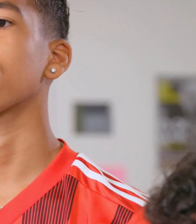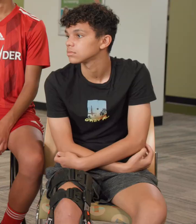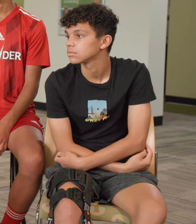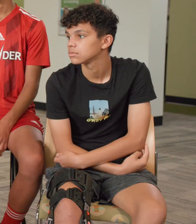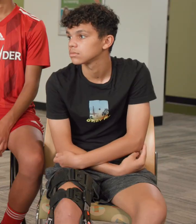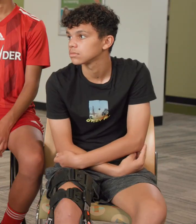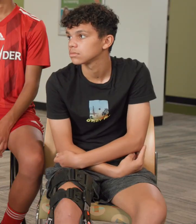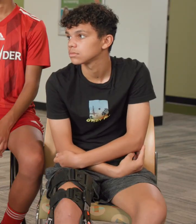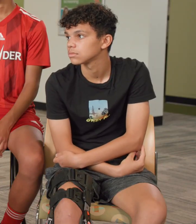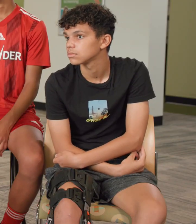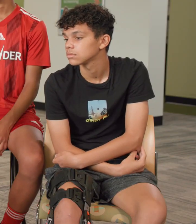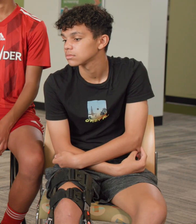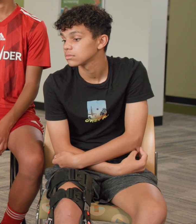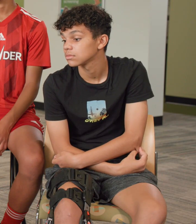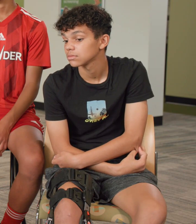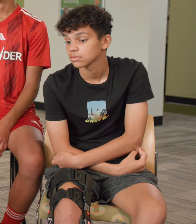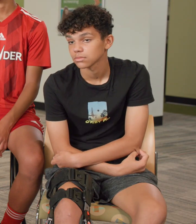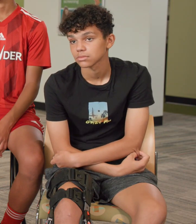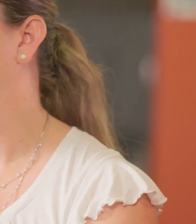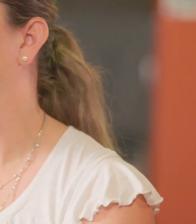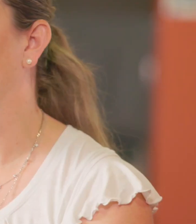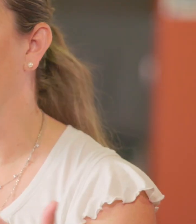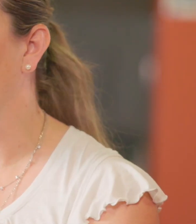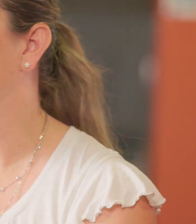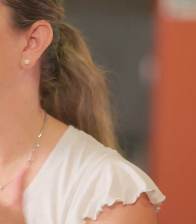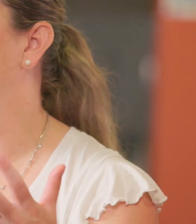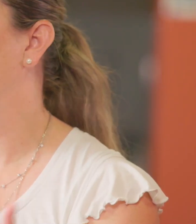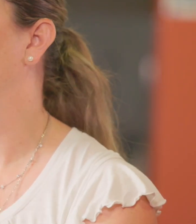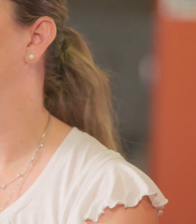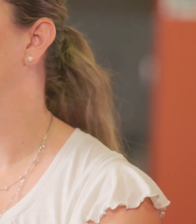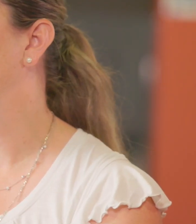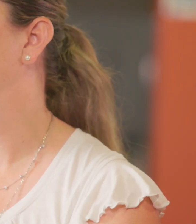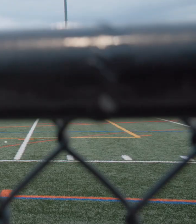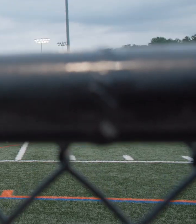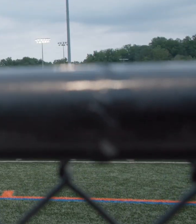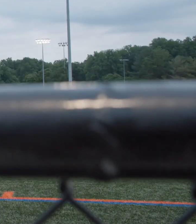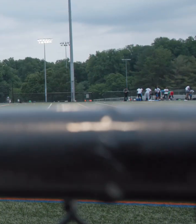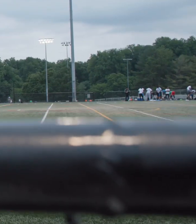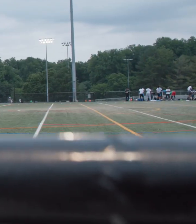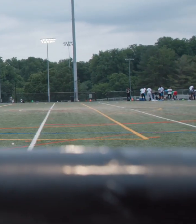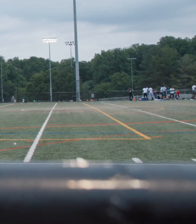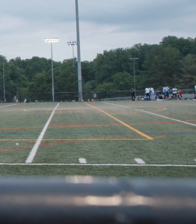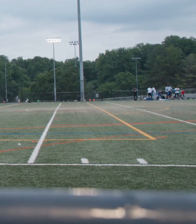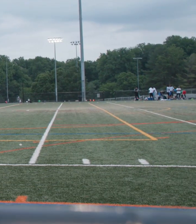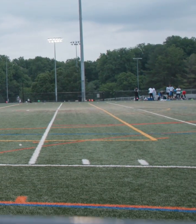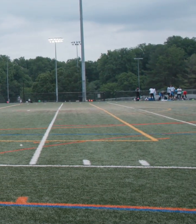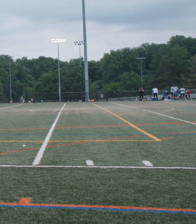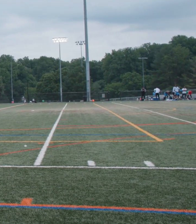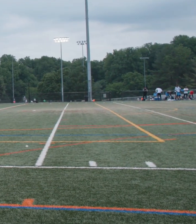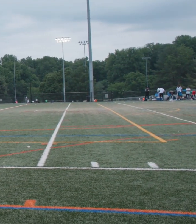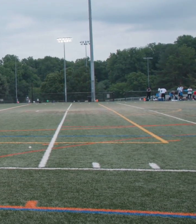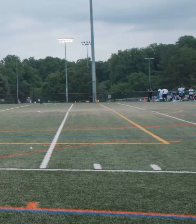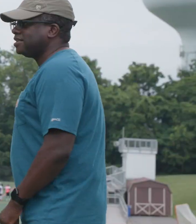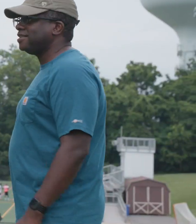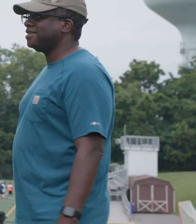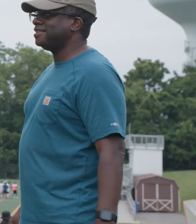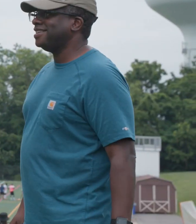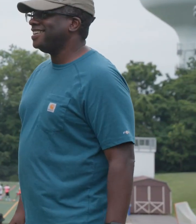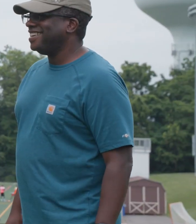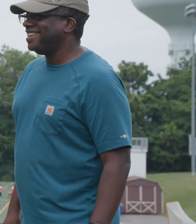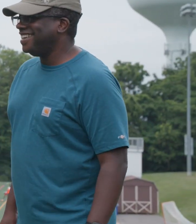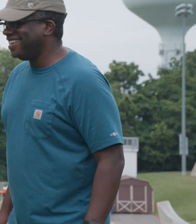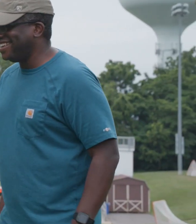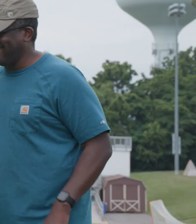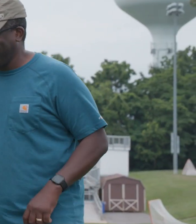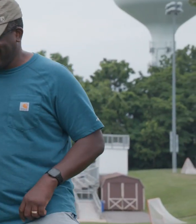school. For me, vaccinating is something I would do. It's been researched, it's been looked into. The good far outweighs the bad. Getting back